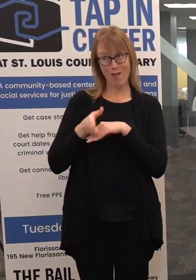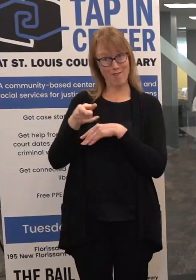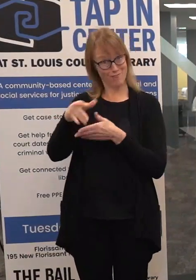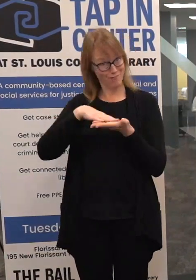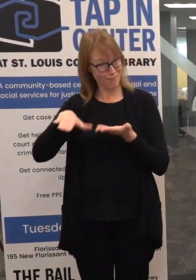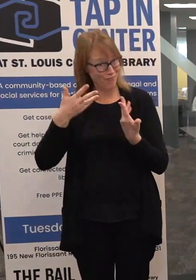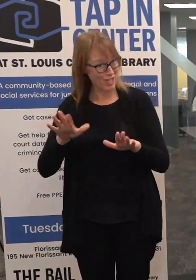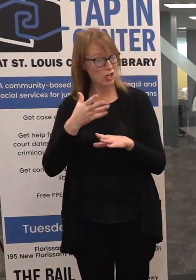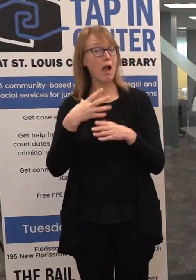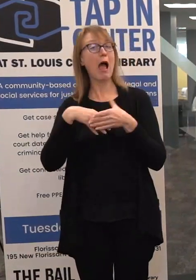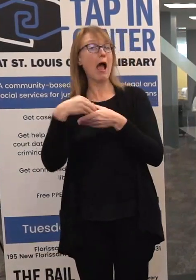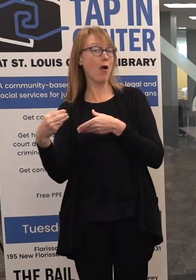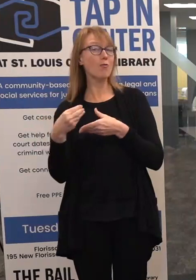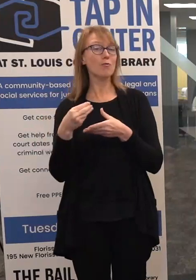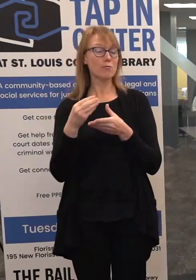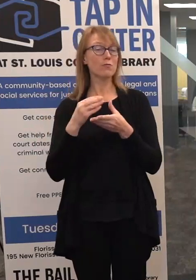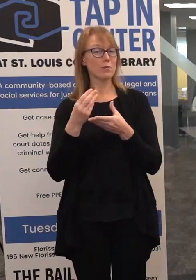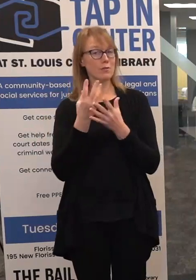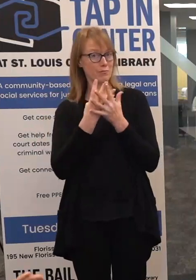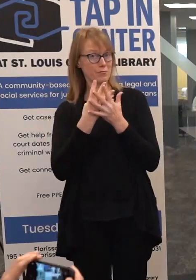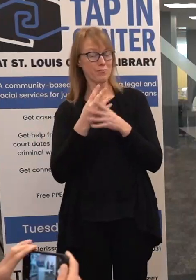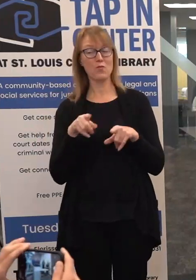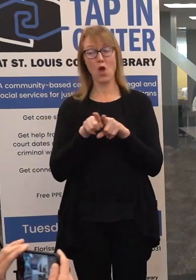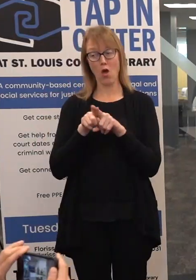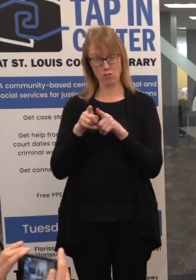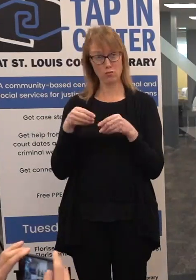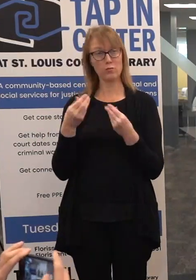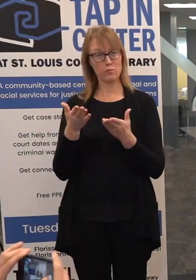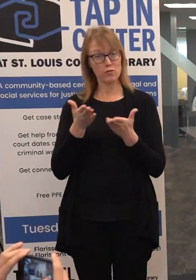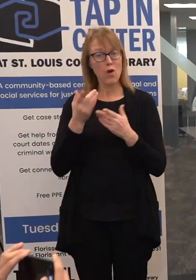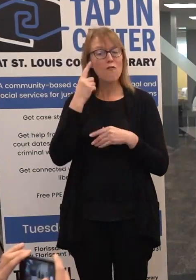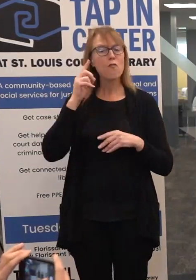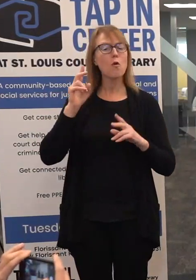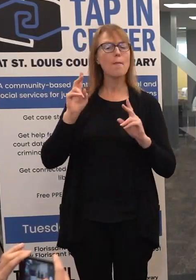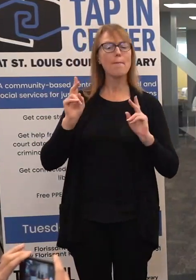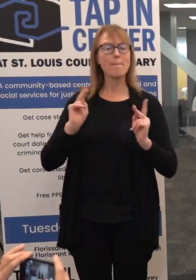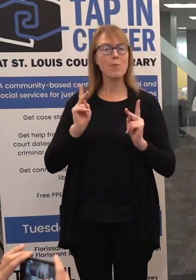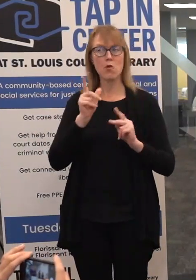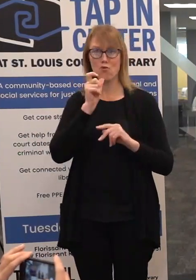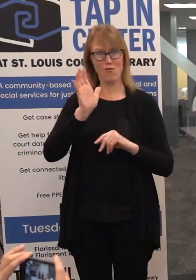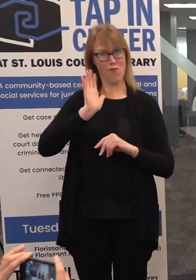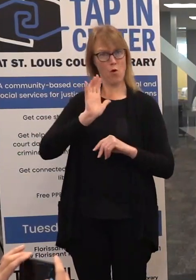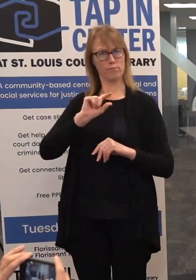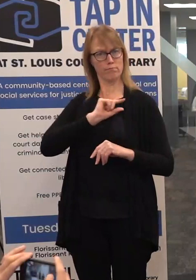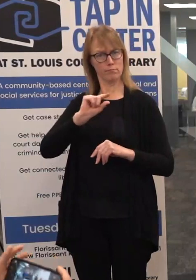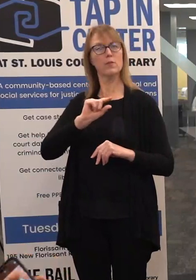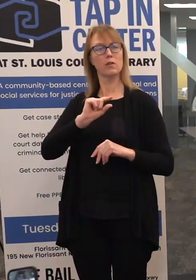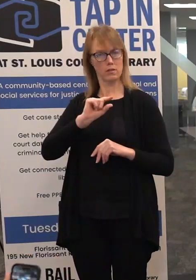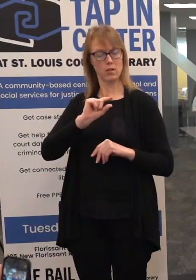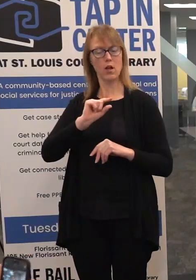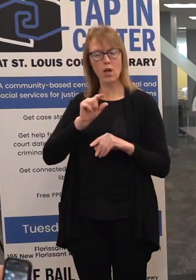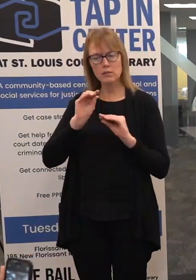a new program for individuals with previous state or federal convictions to learn the basics for starting and running